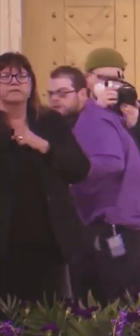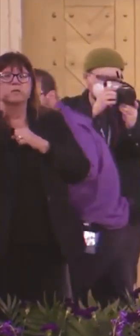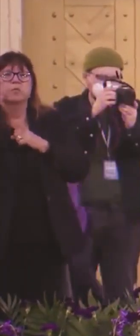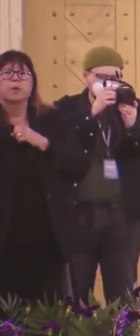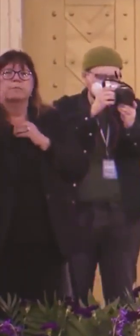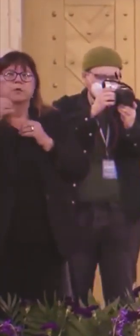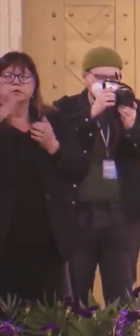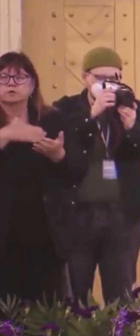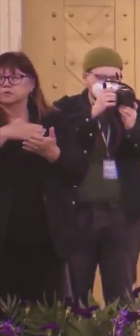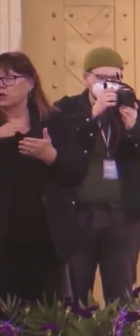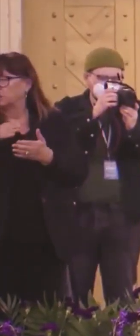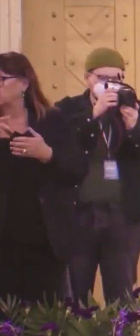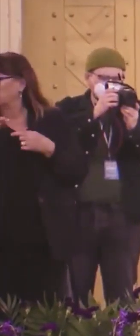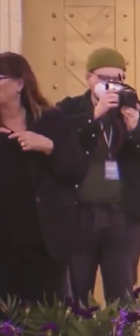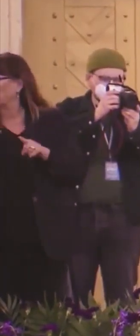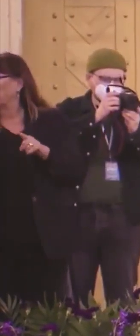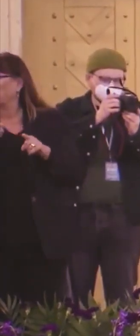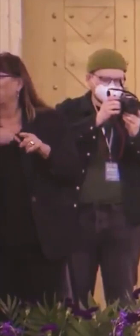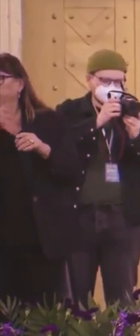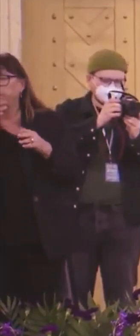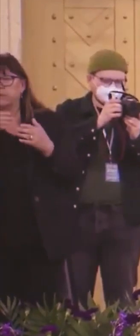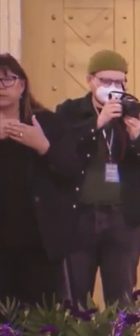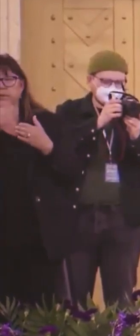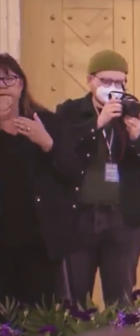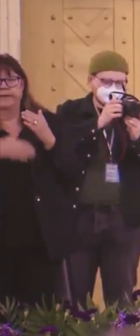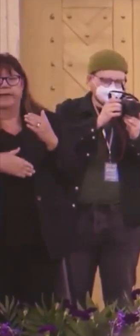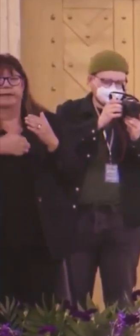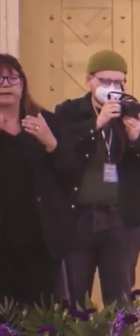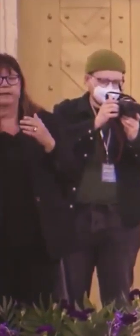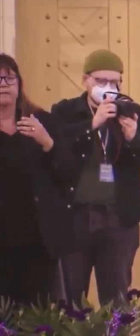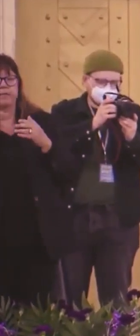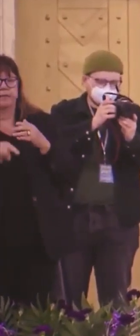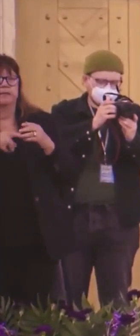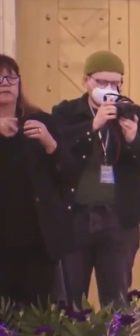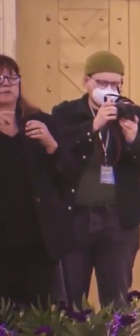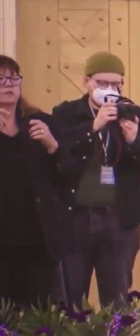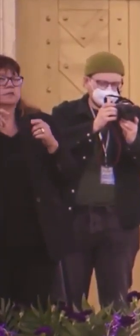more song as we move to the end of marking this occasion.